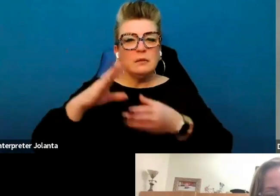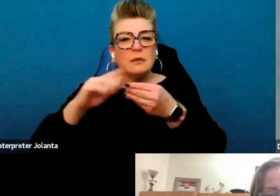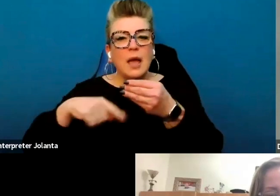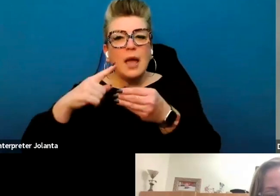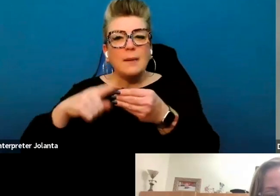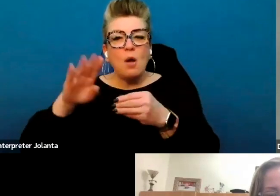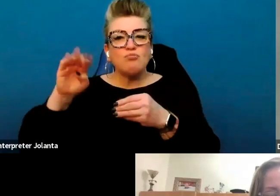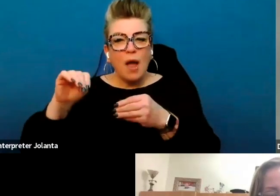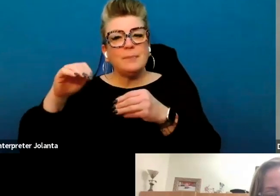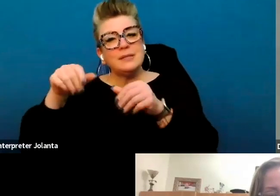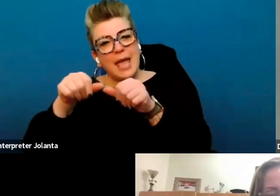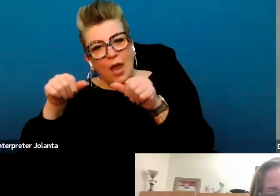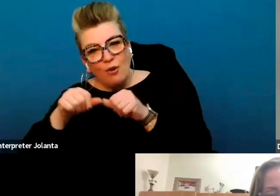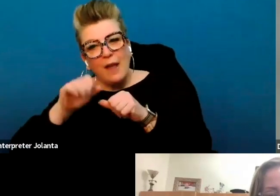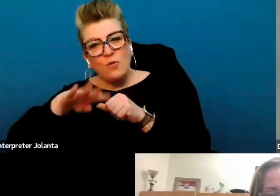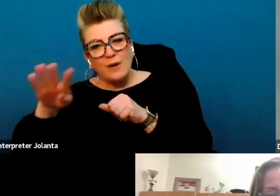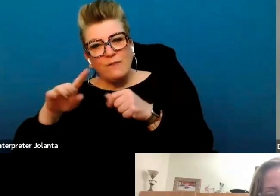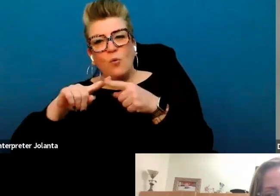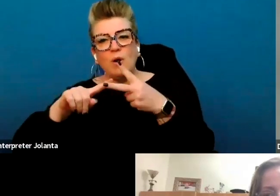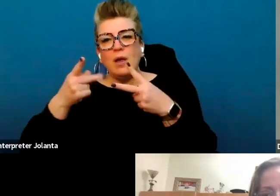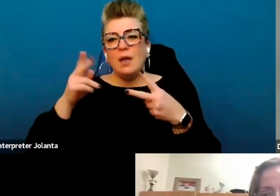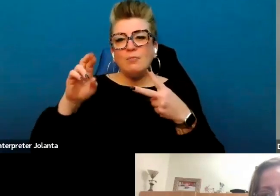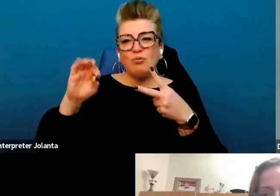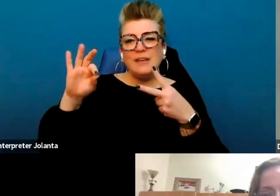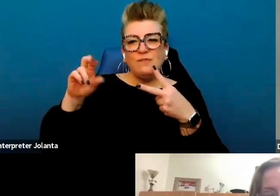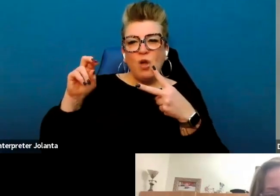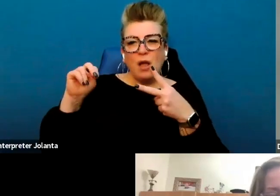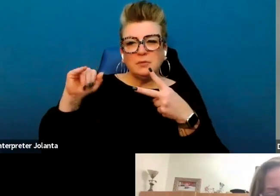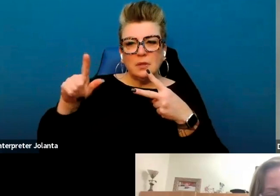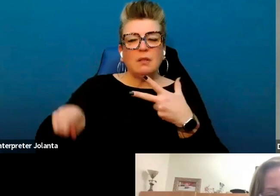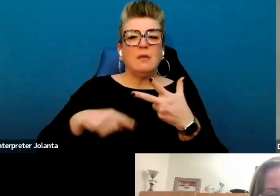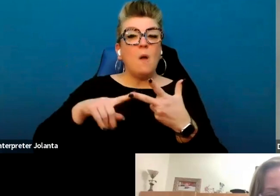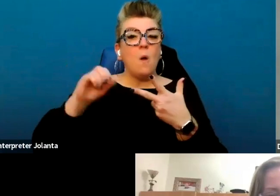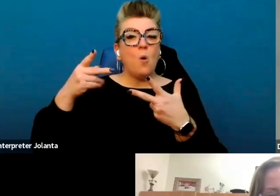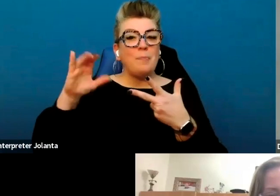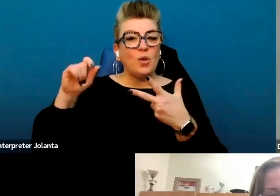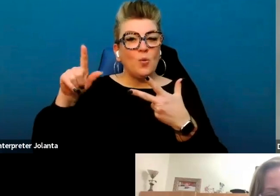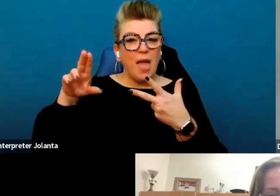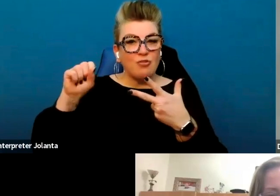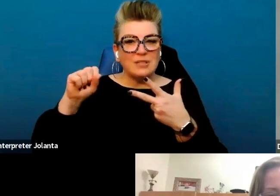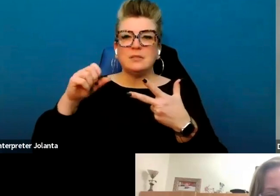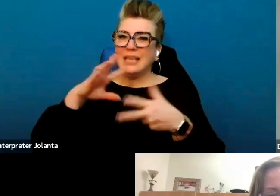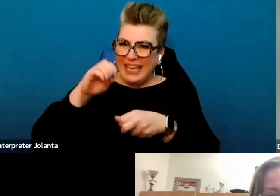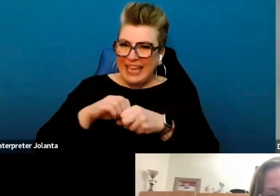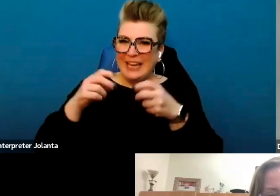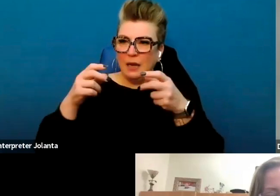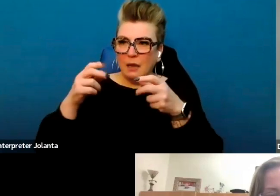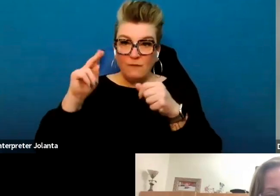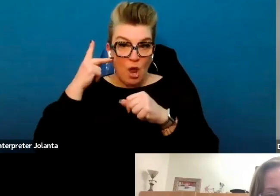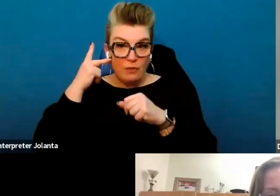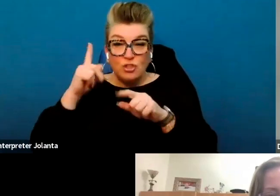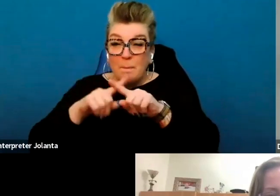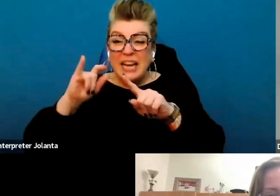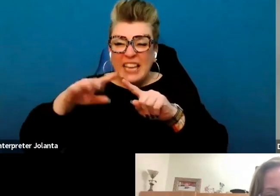Brodmann's area 44, the opercularis as being involved in kind of phonology. But if you get a little